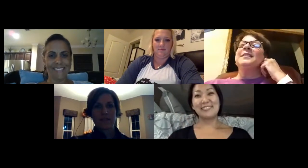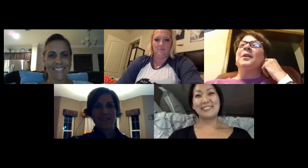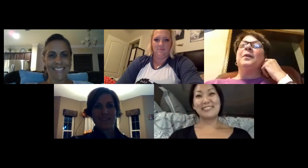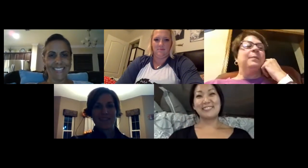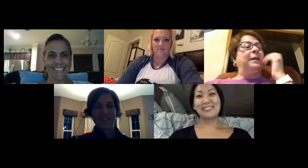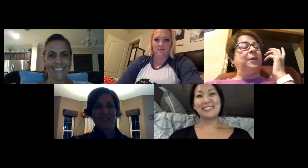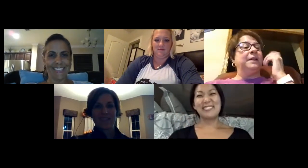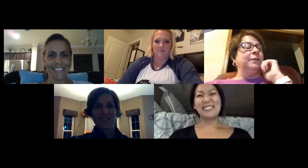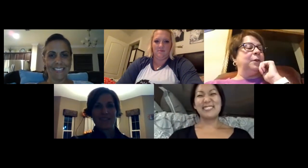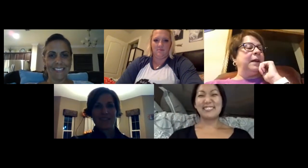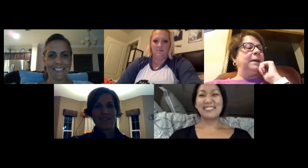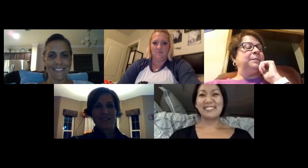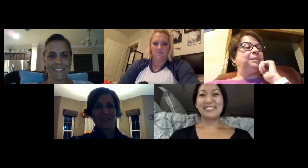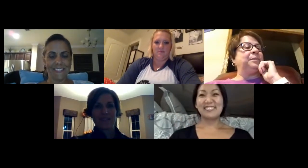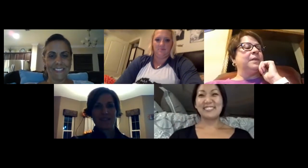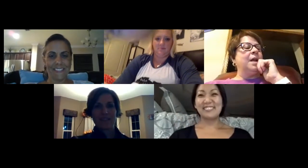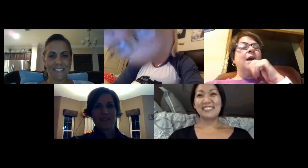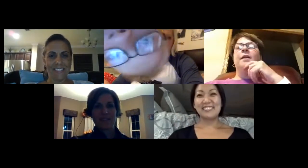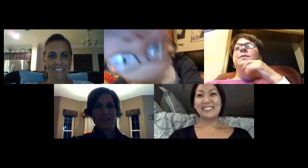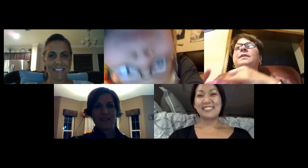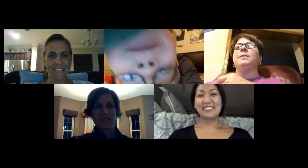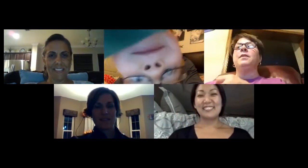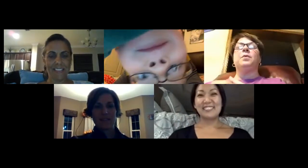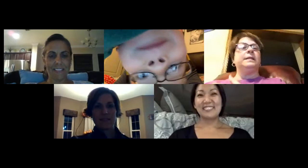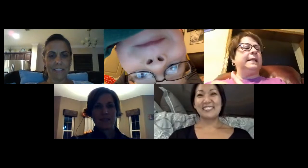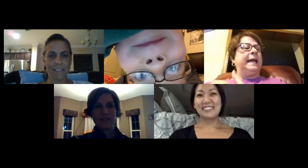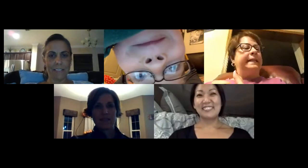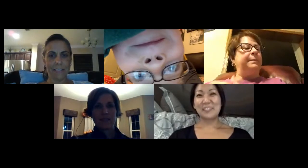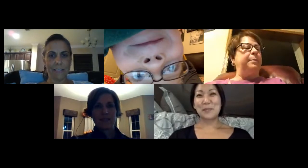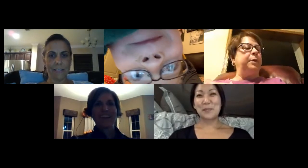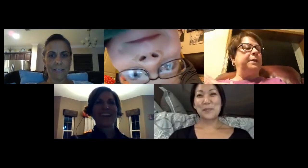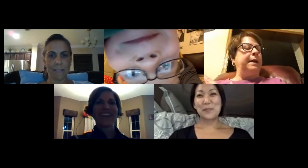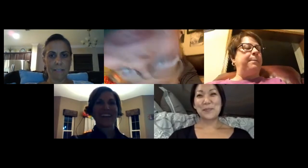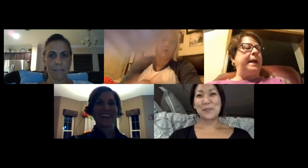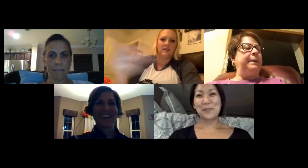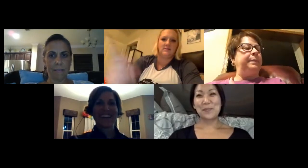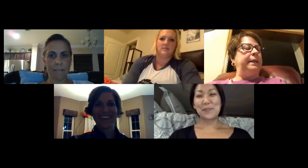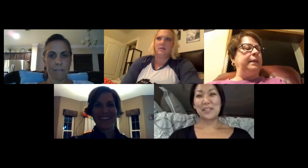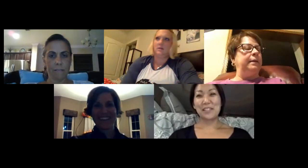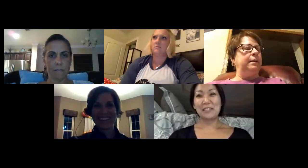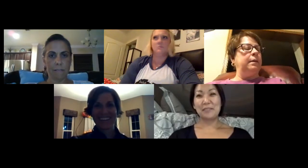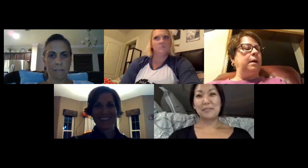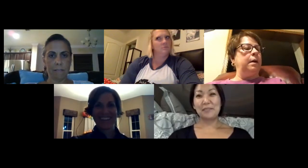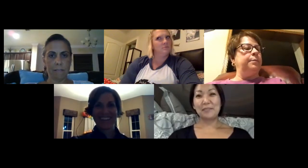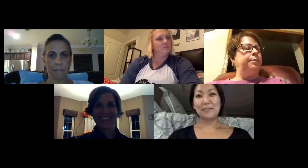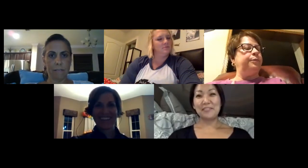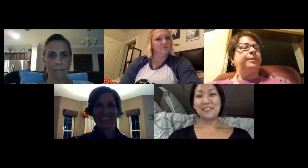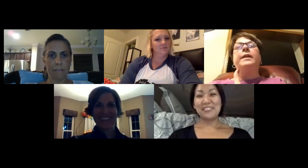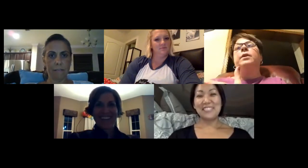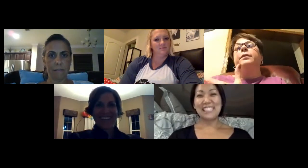So I don't know that they'll know that. Some of the ones that I had come up with that might be, I don't know if you'll